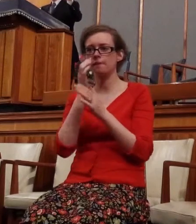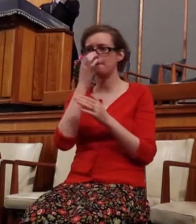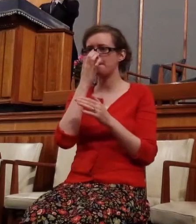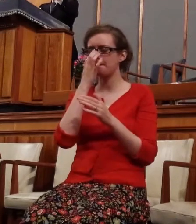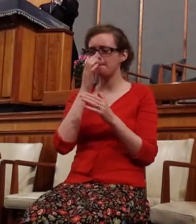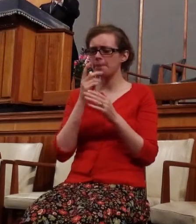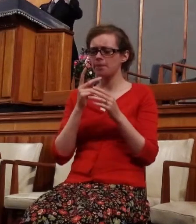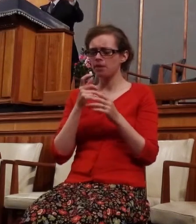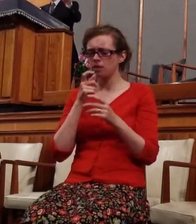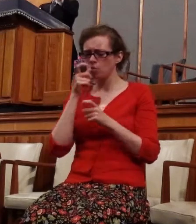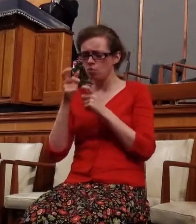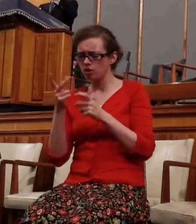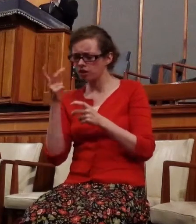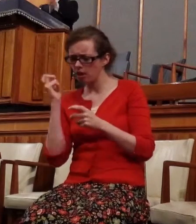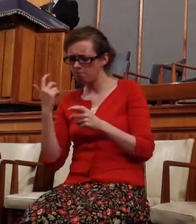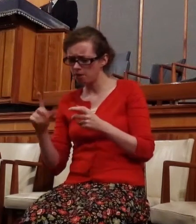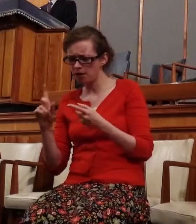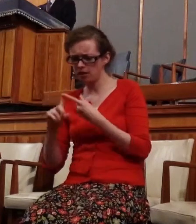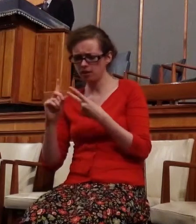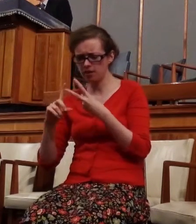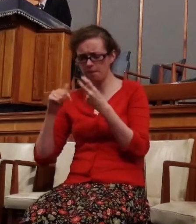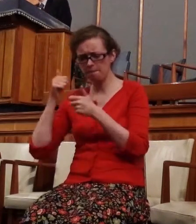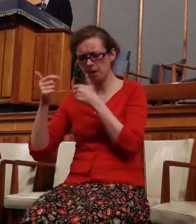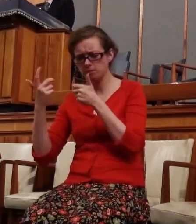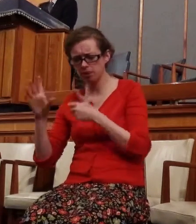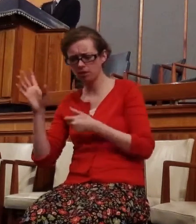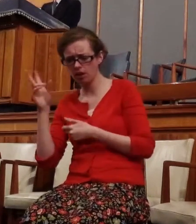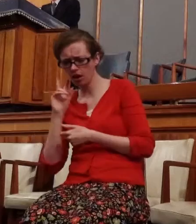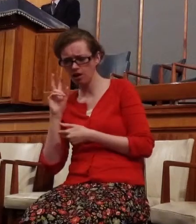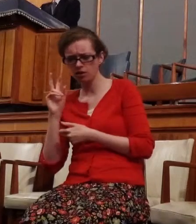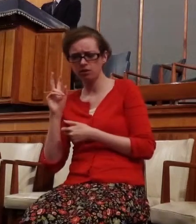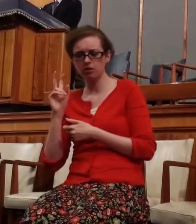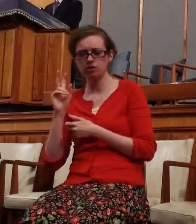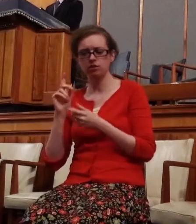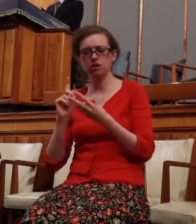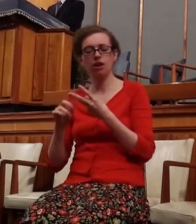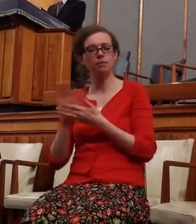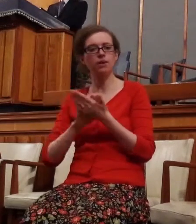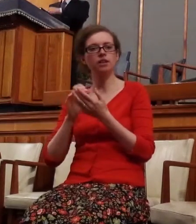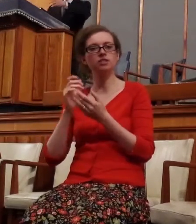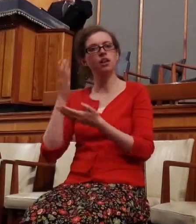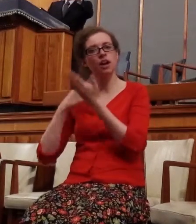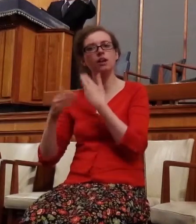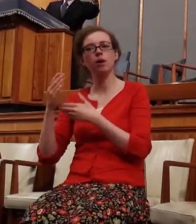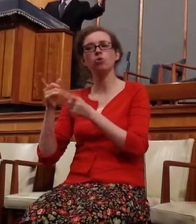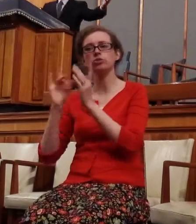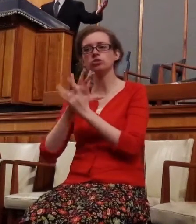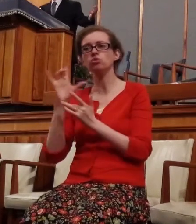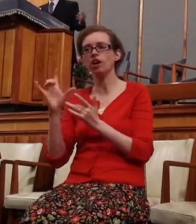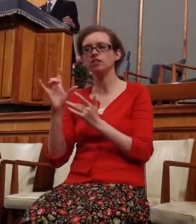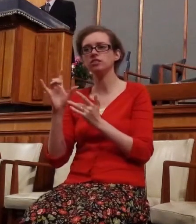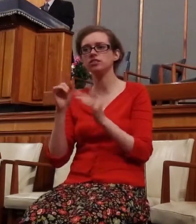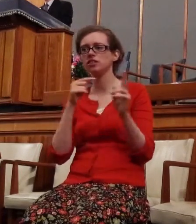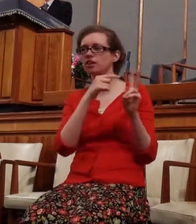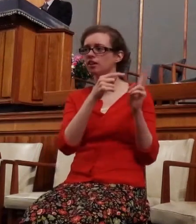the hymns are heard, the praises heard. And he heard certainly about the Lord Jesus Christ, singing certainly from